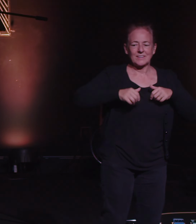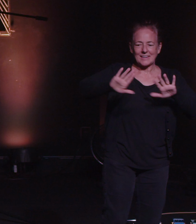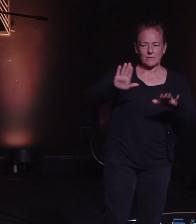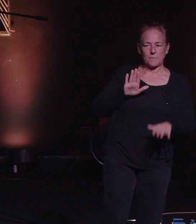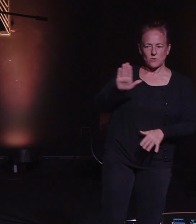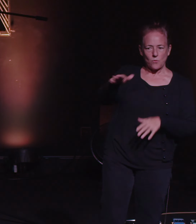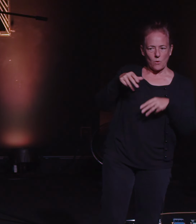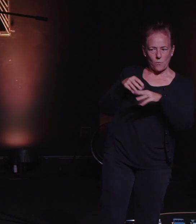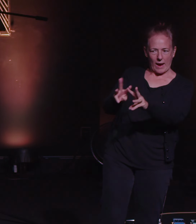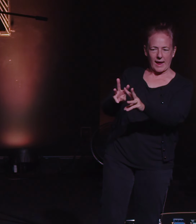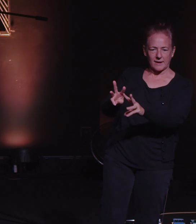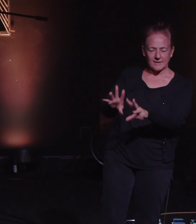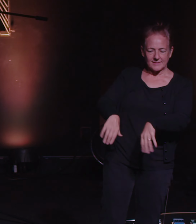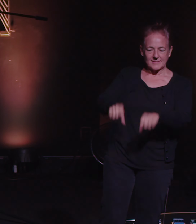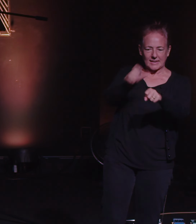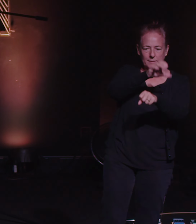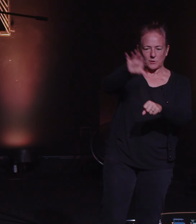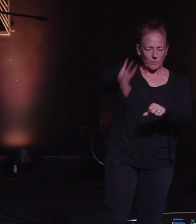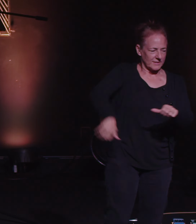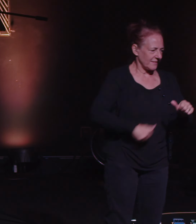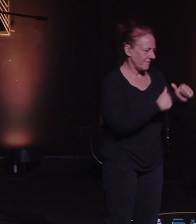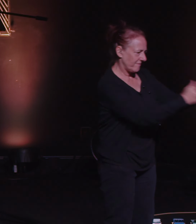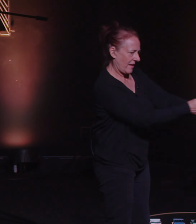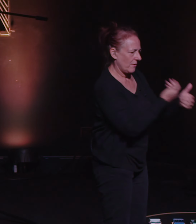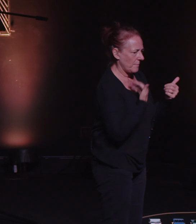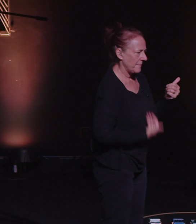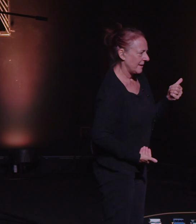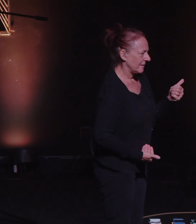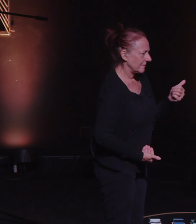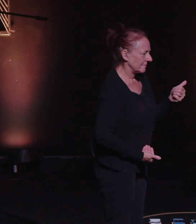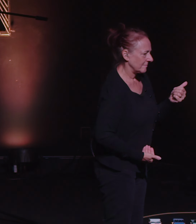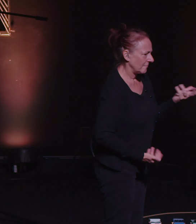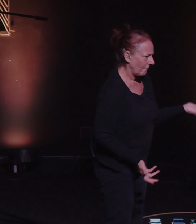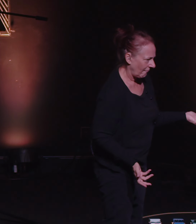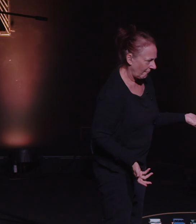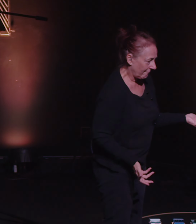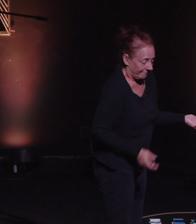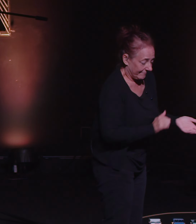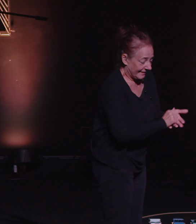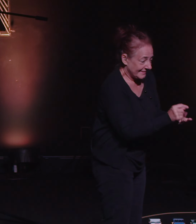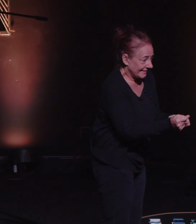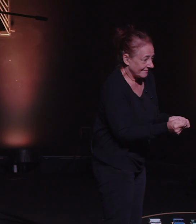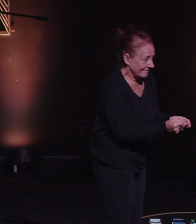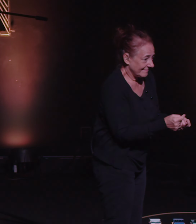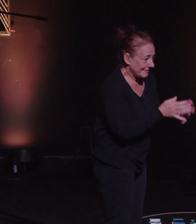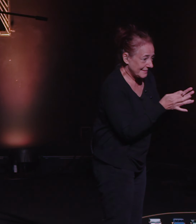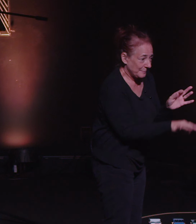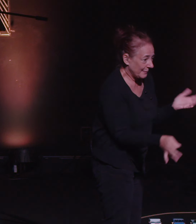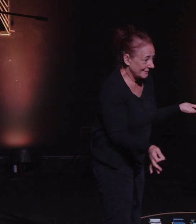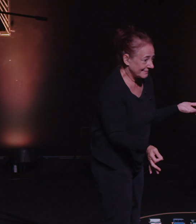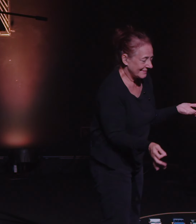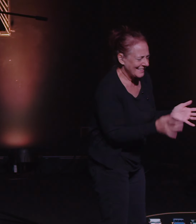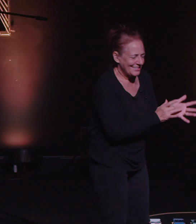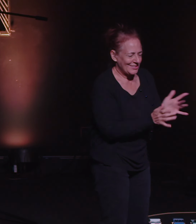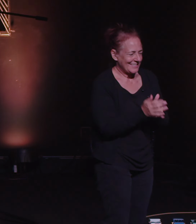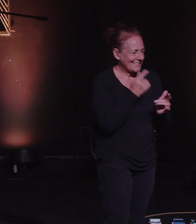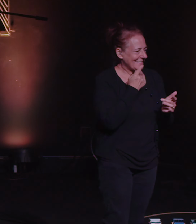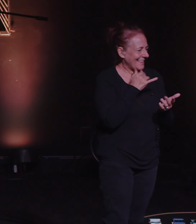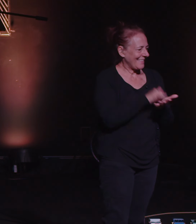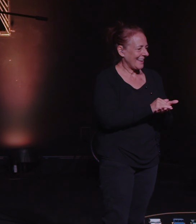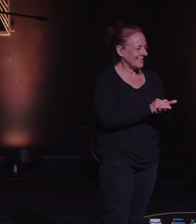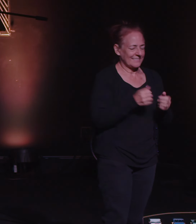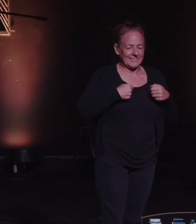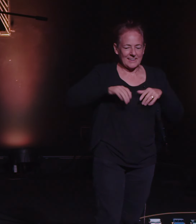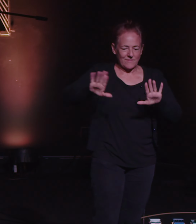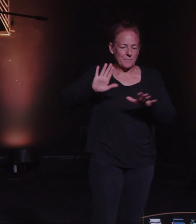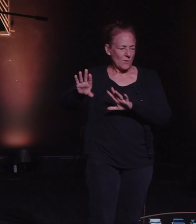way. Take up your cross daily and follow me." I can't really give much more information than that. I mean, Jesus said it all there.